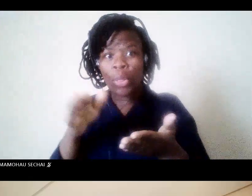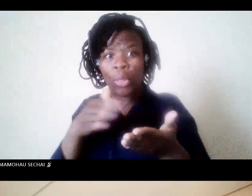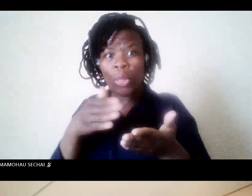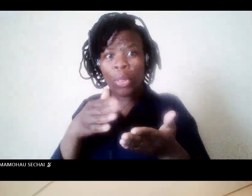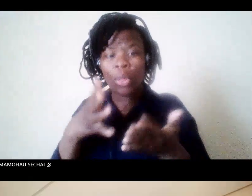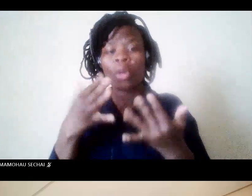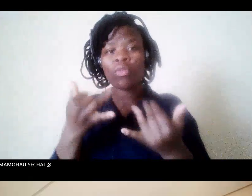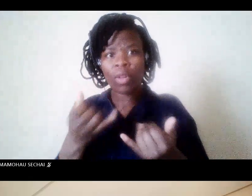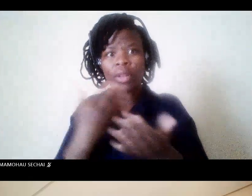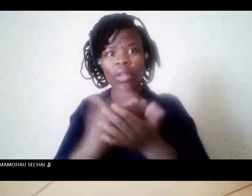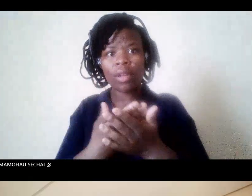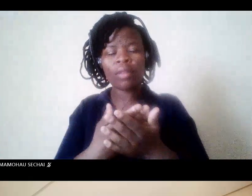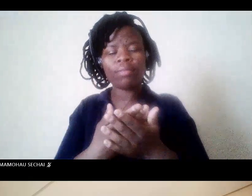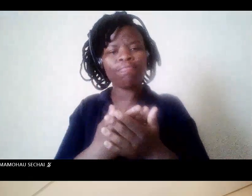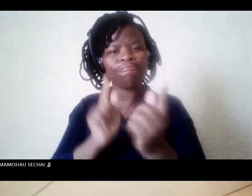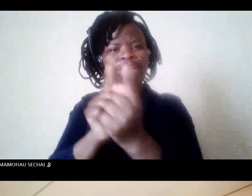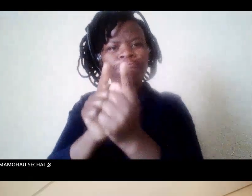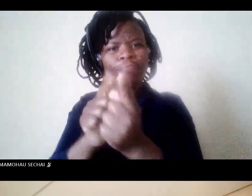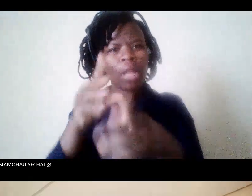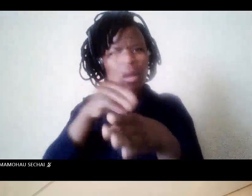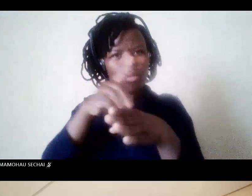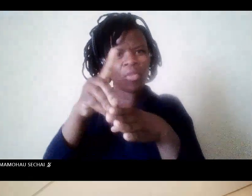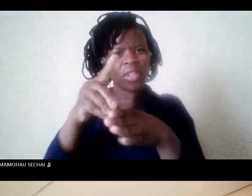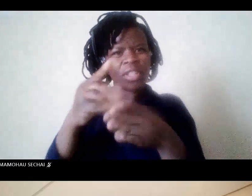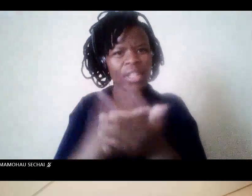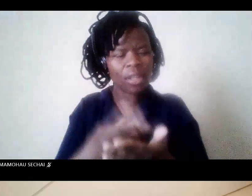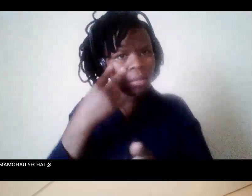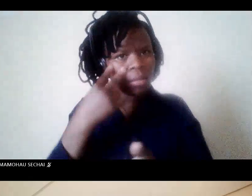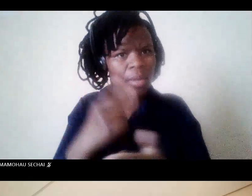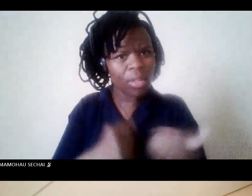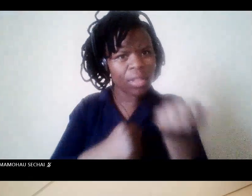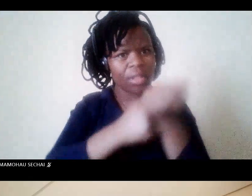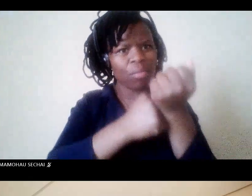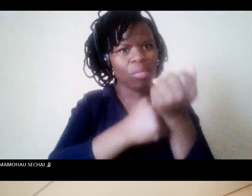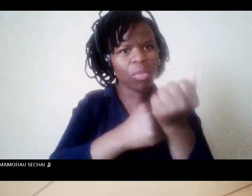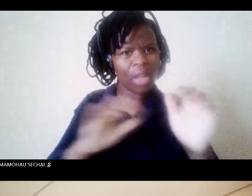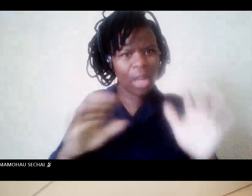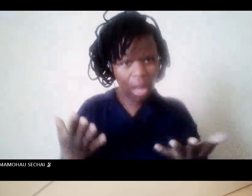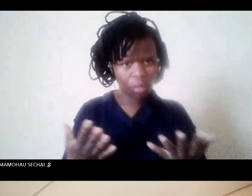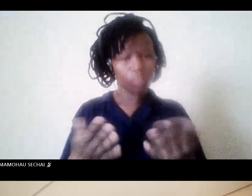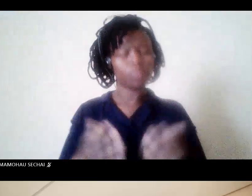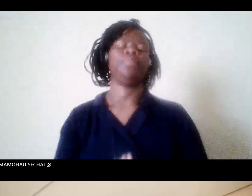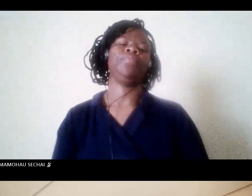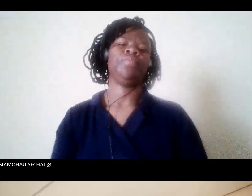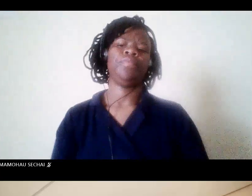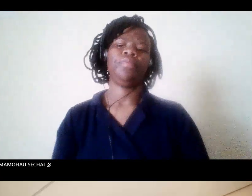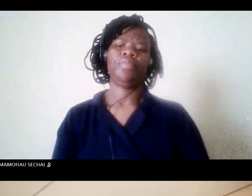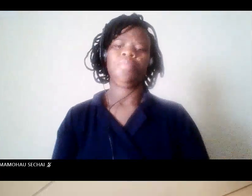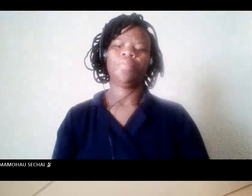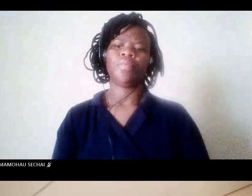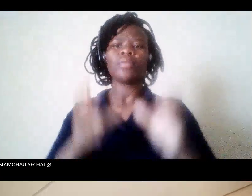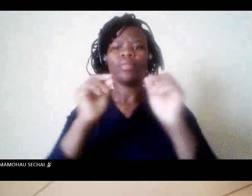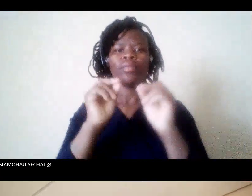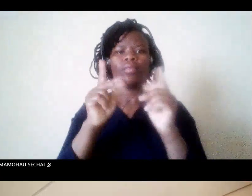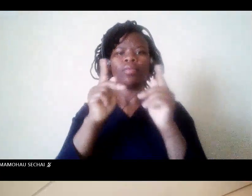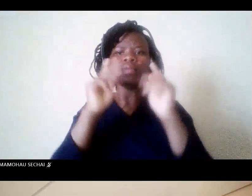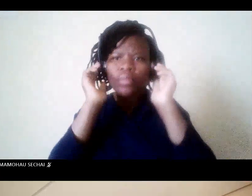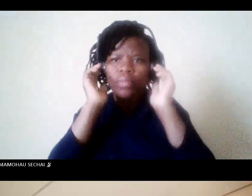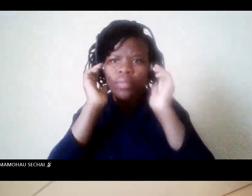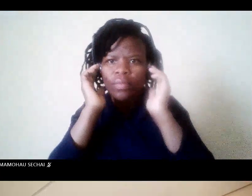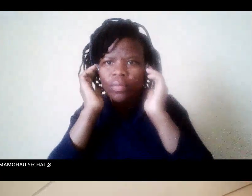professionals and see how they're able to support people to do that. So yeah, so Brian, the things